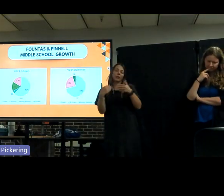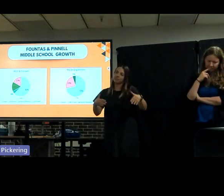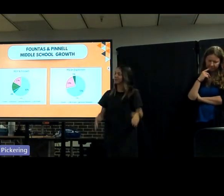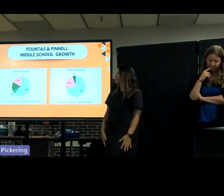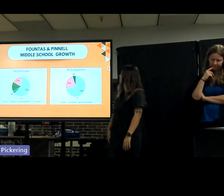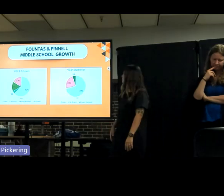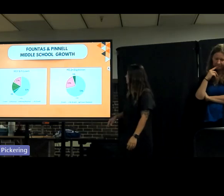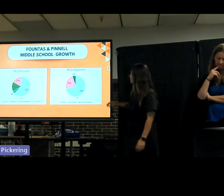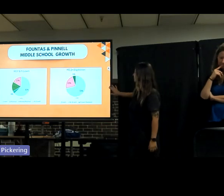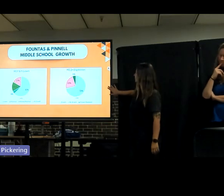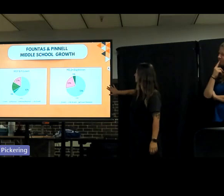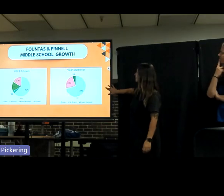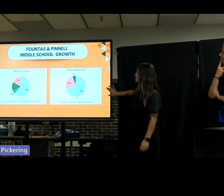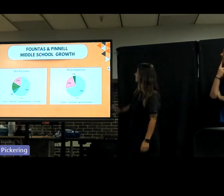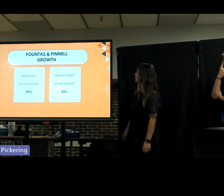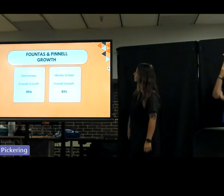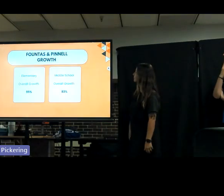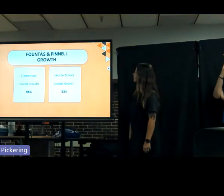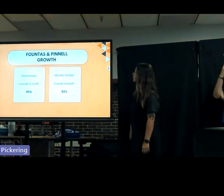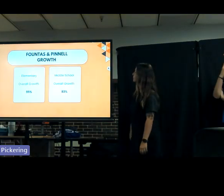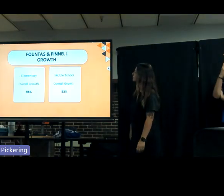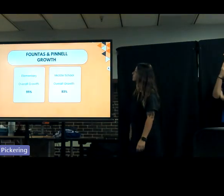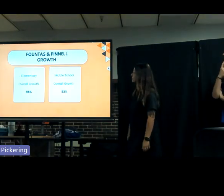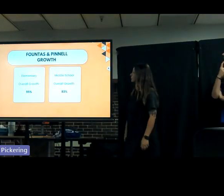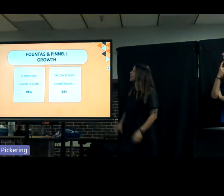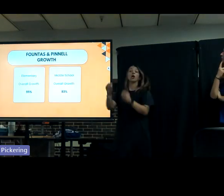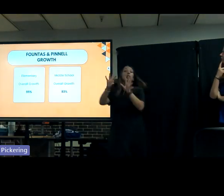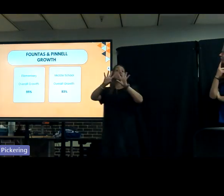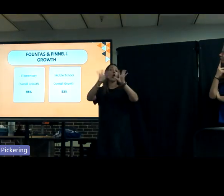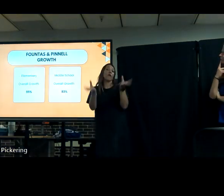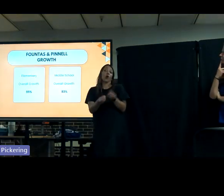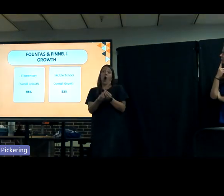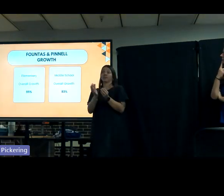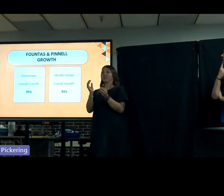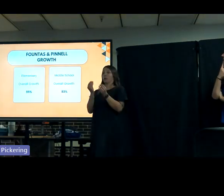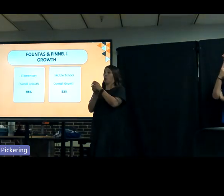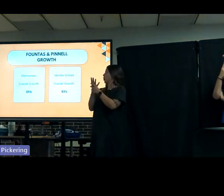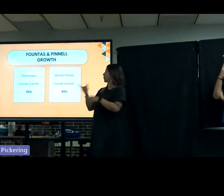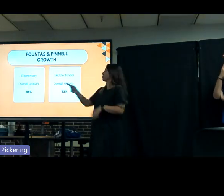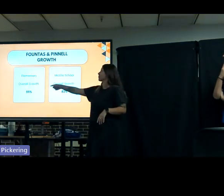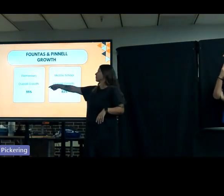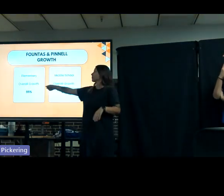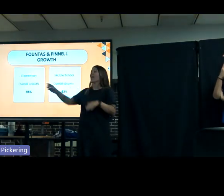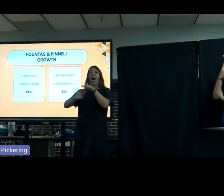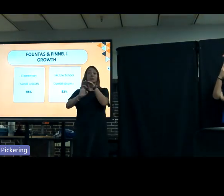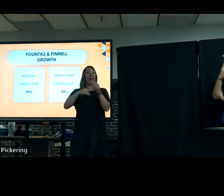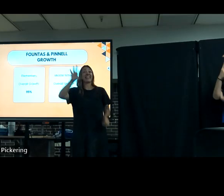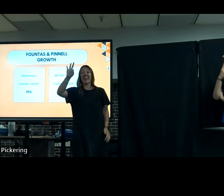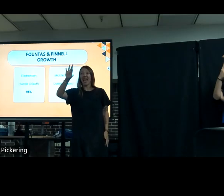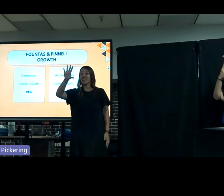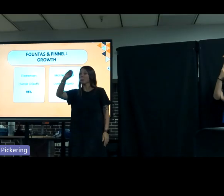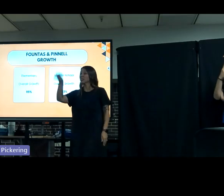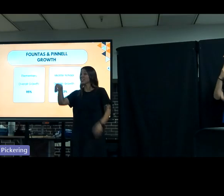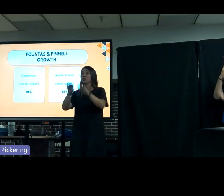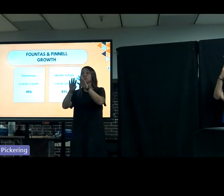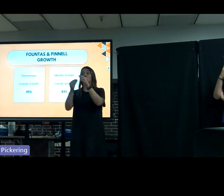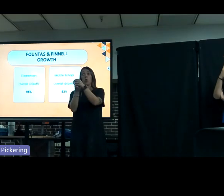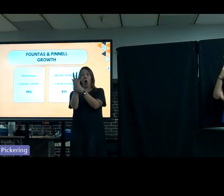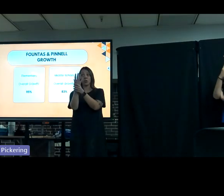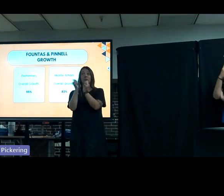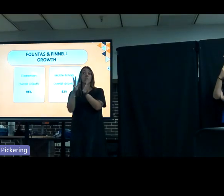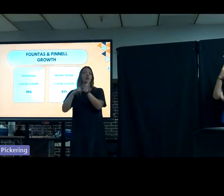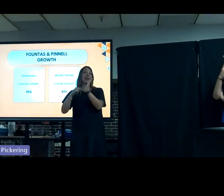that shows that growth that our education offers here. So overall, elementary